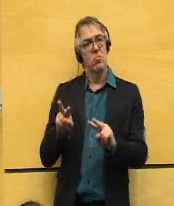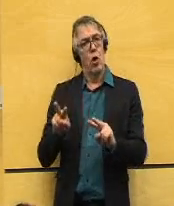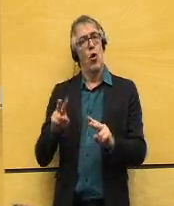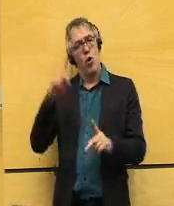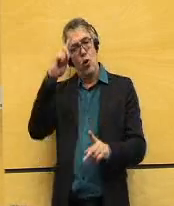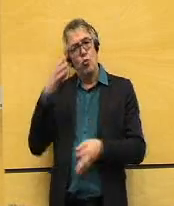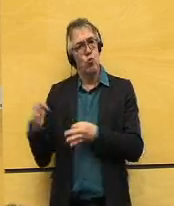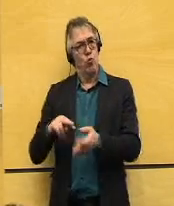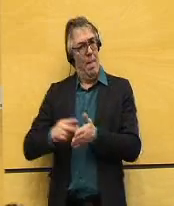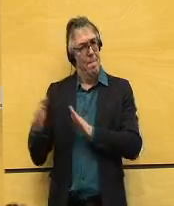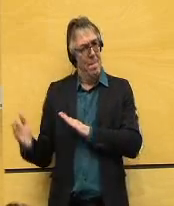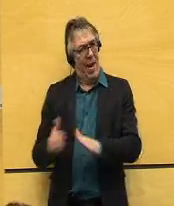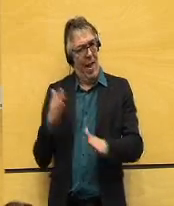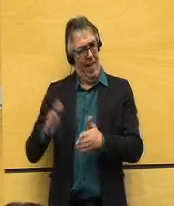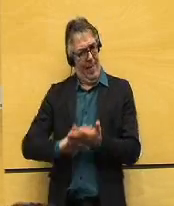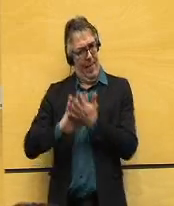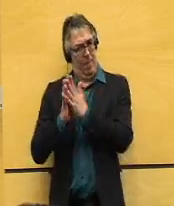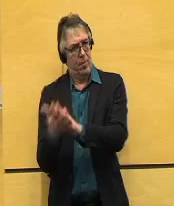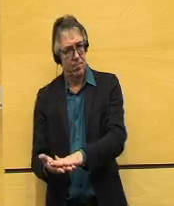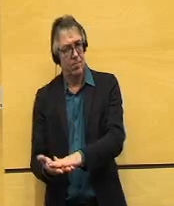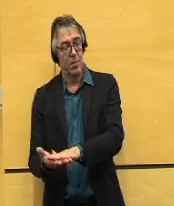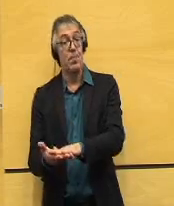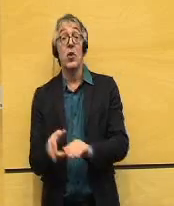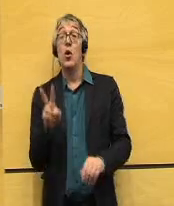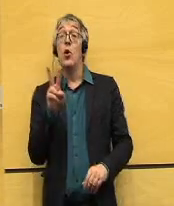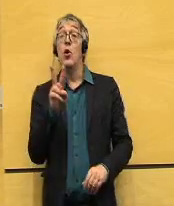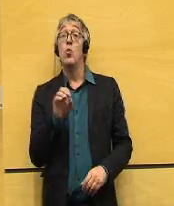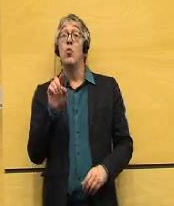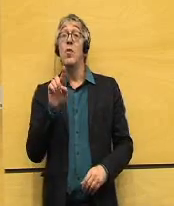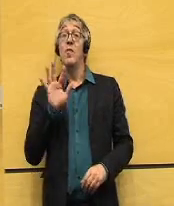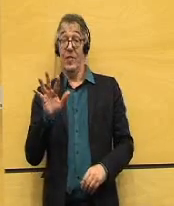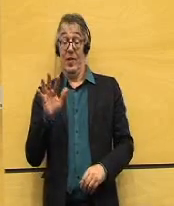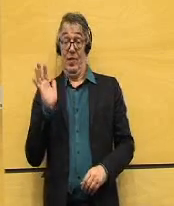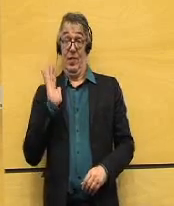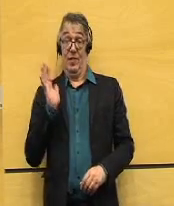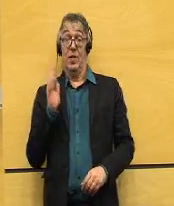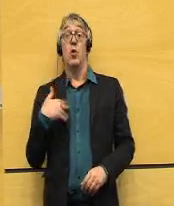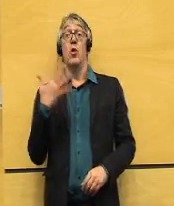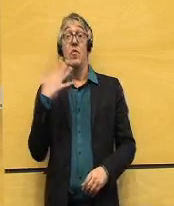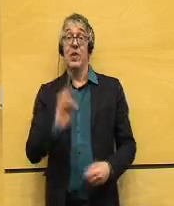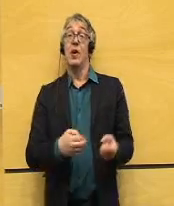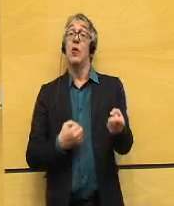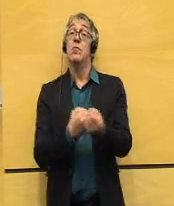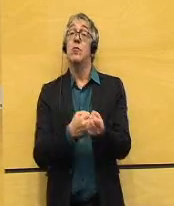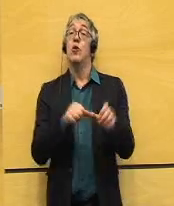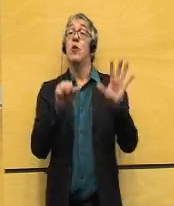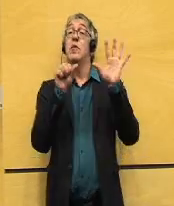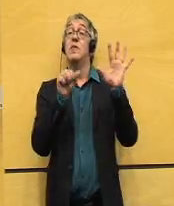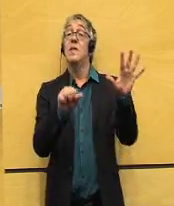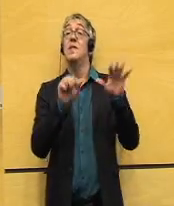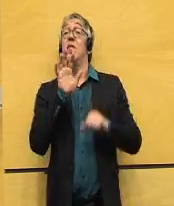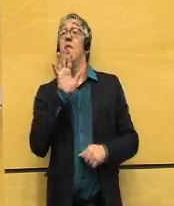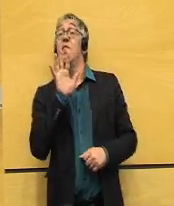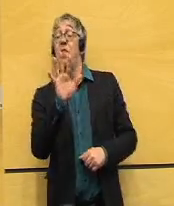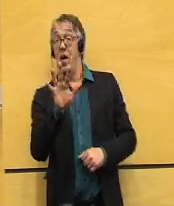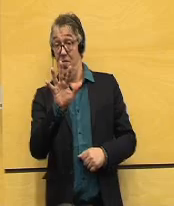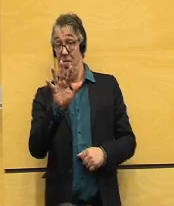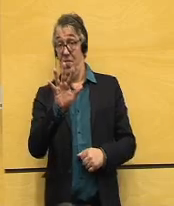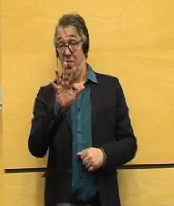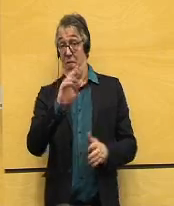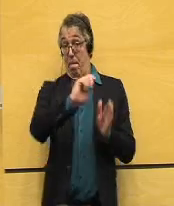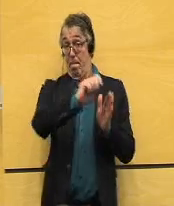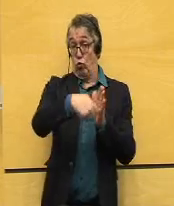And in 2015, the fund provided support to 65 projects in 63